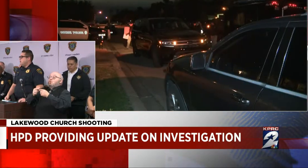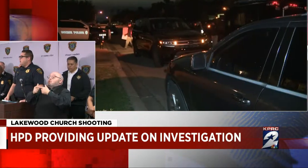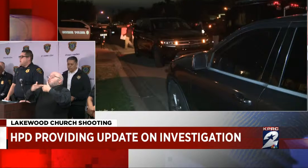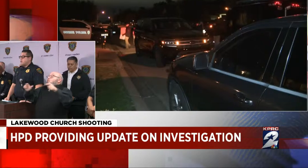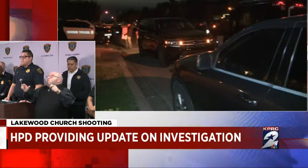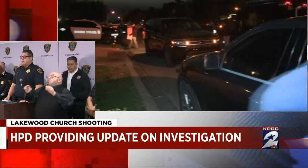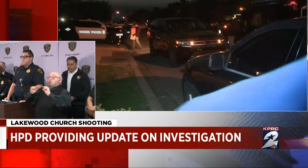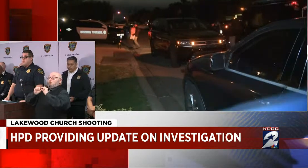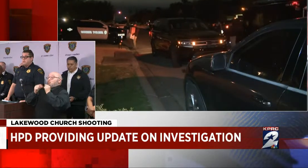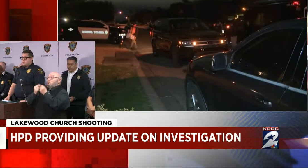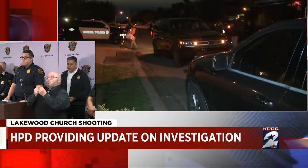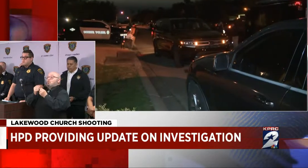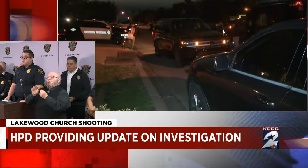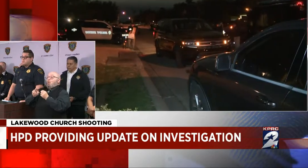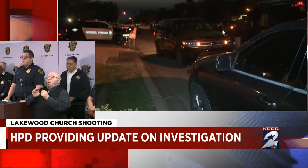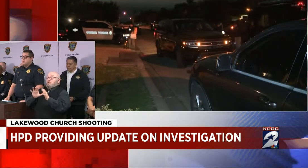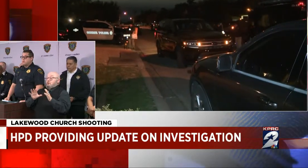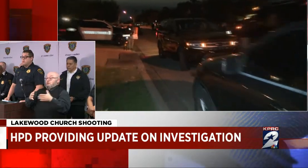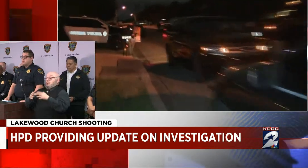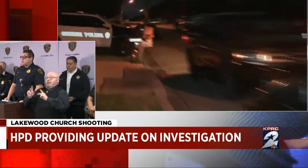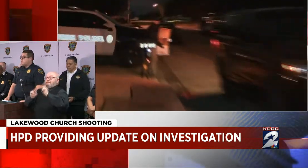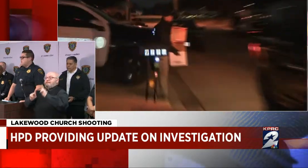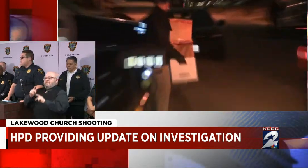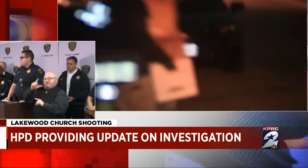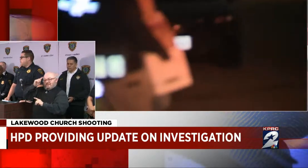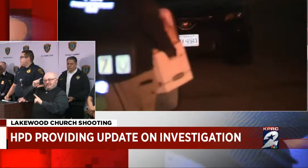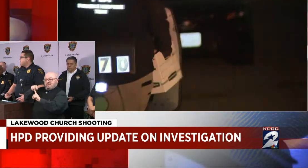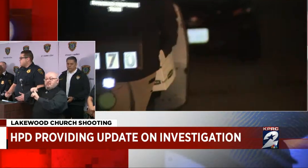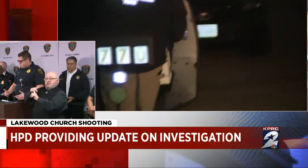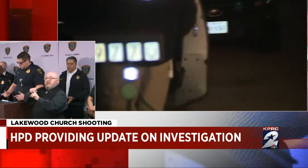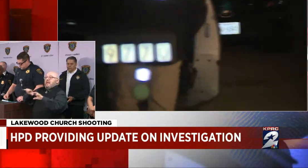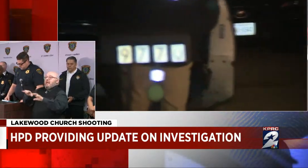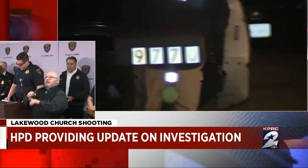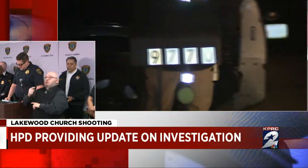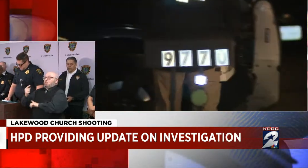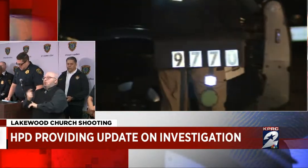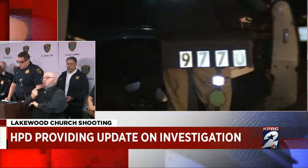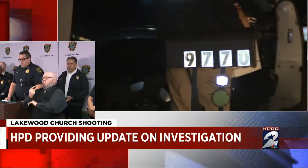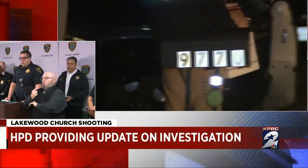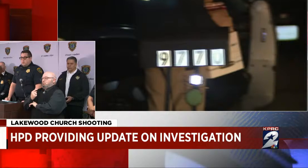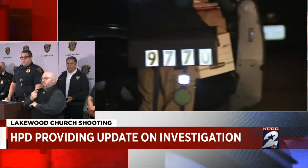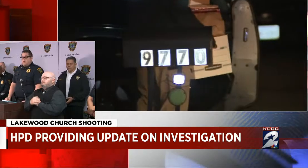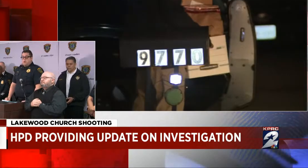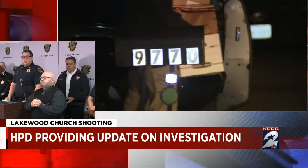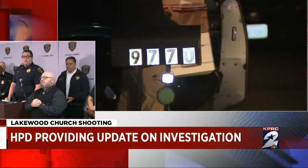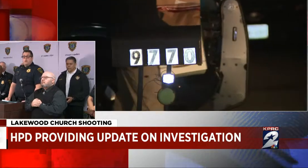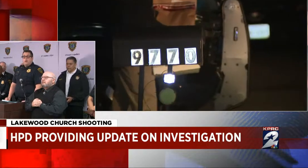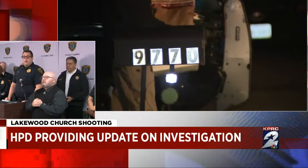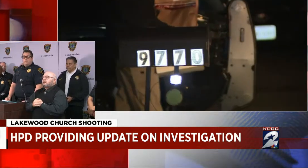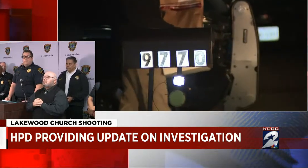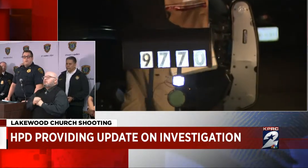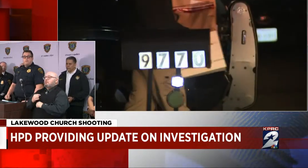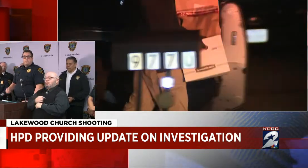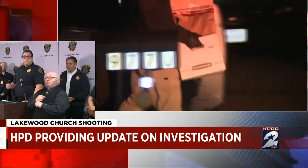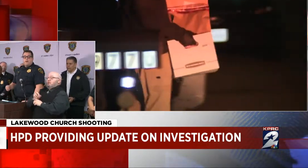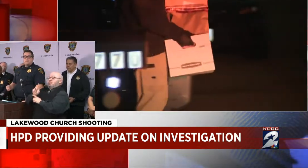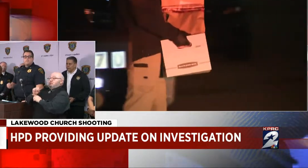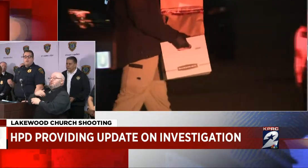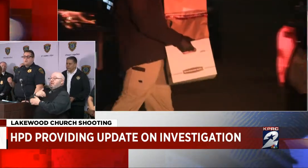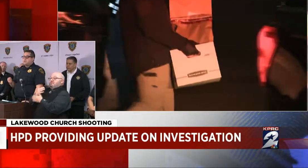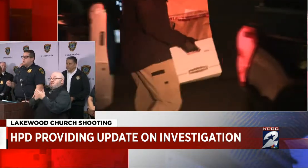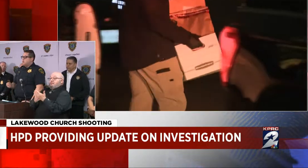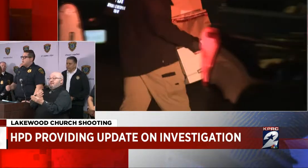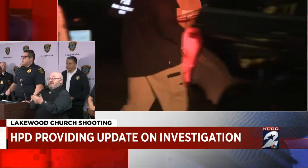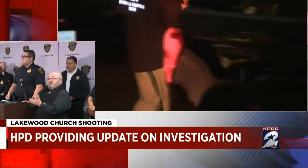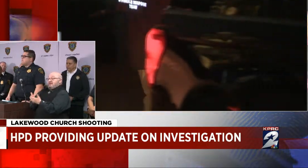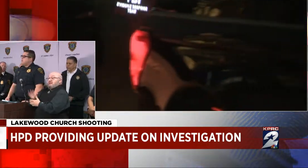group or set of individuals. We believe that Genesee Moreno acted alone. We do have some facts